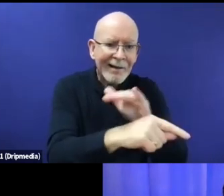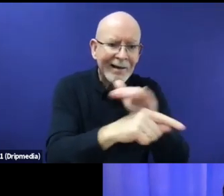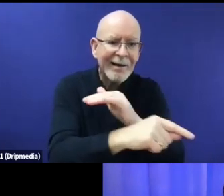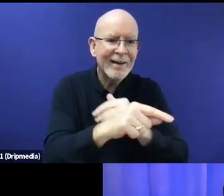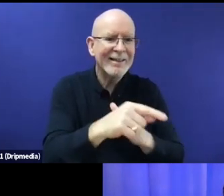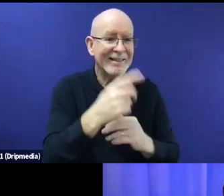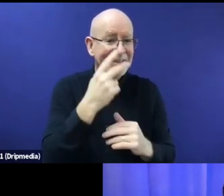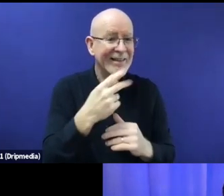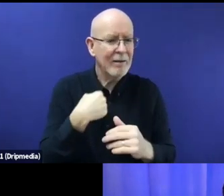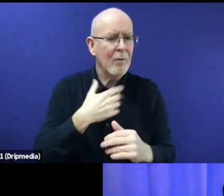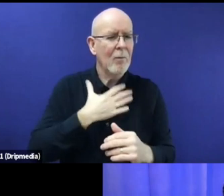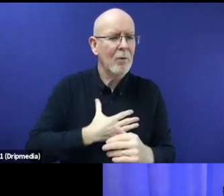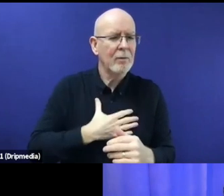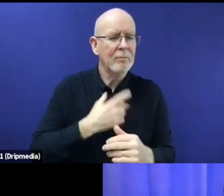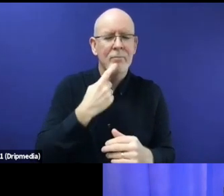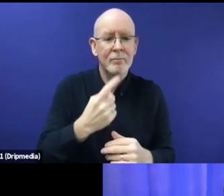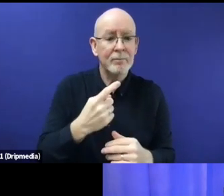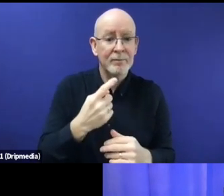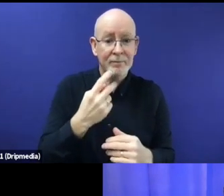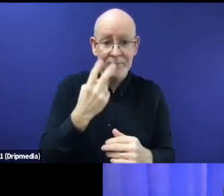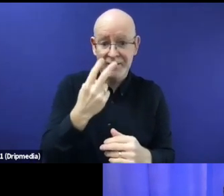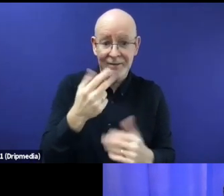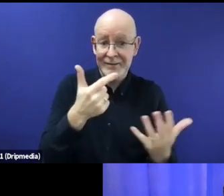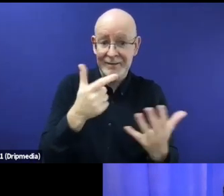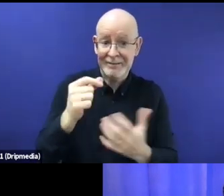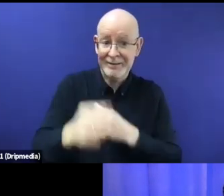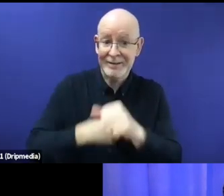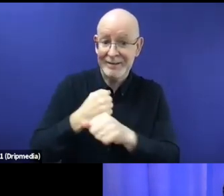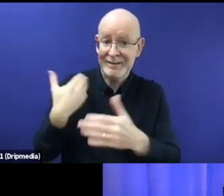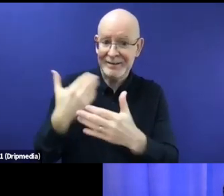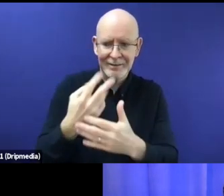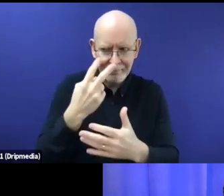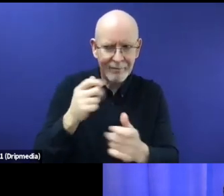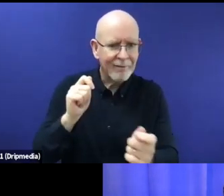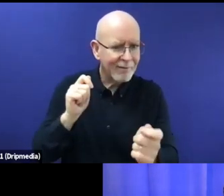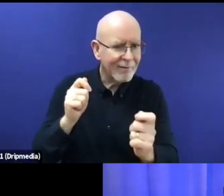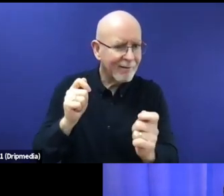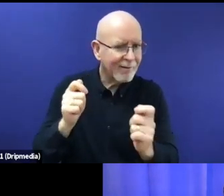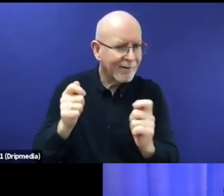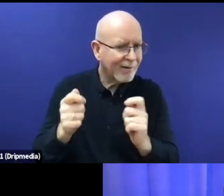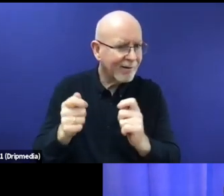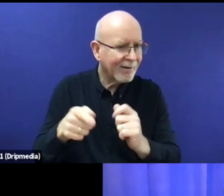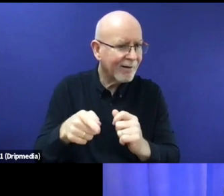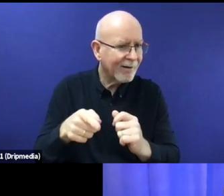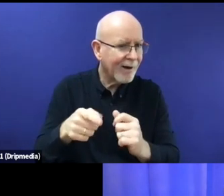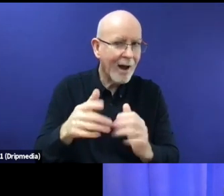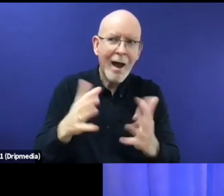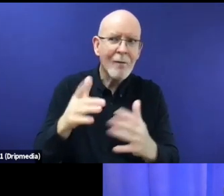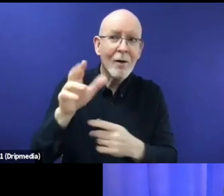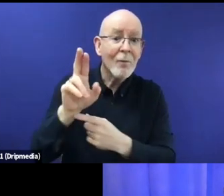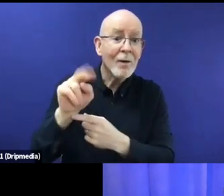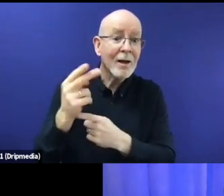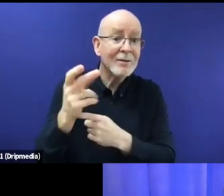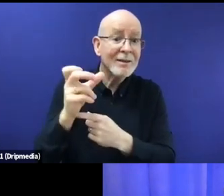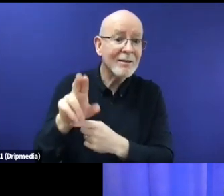makes humanitarian sense when unforeseen circumstances arise, and what makes sense in practice when the law becomes a bit